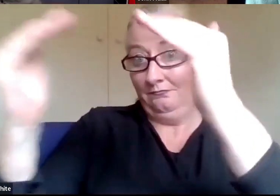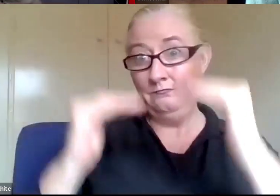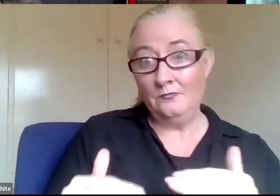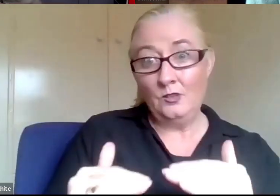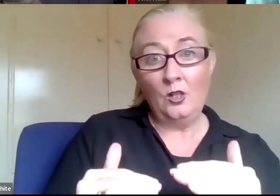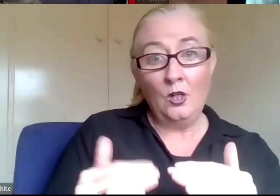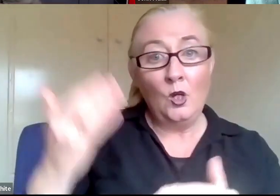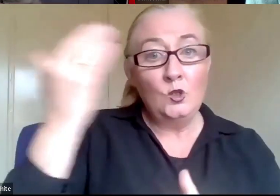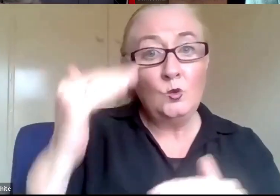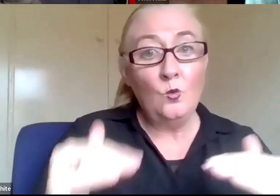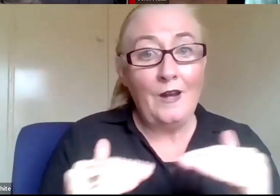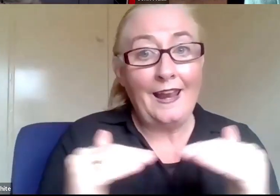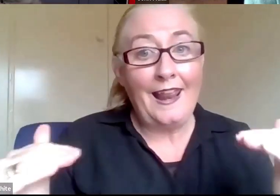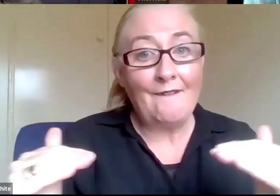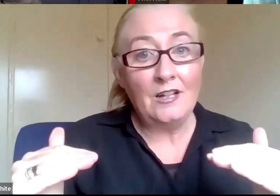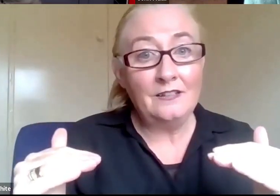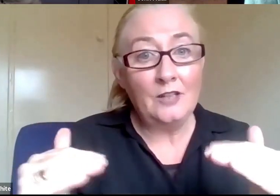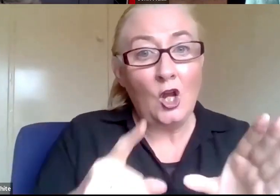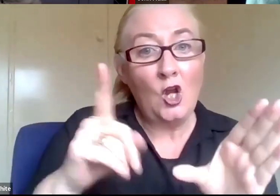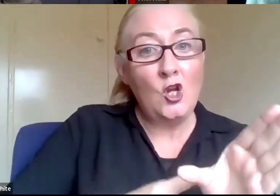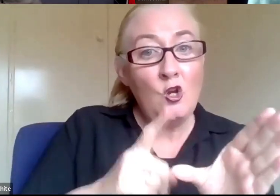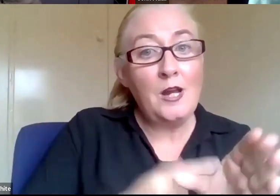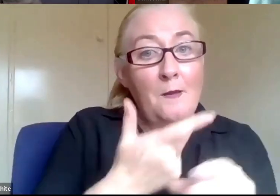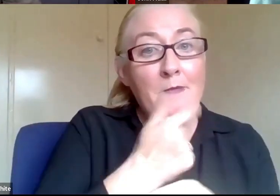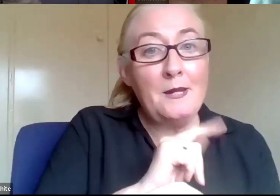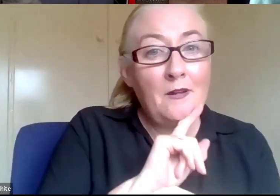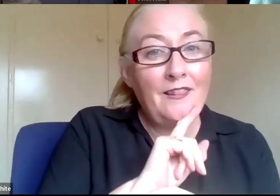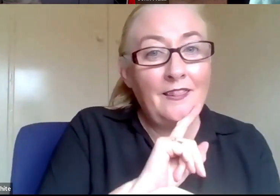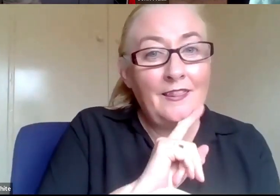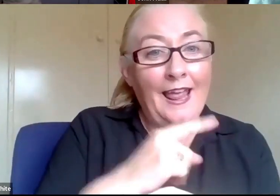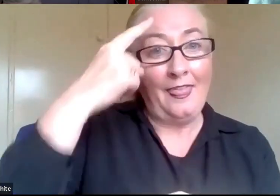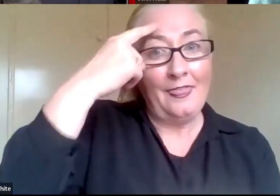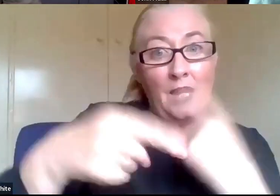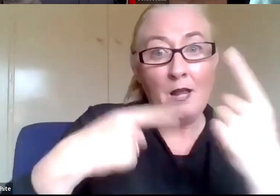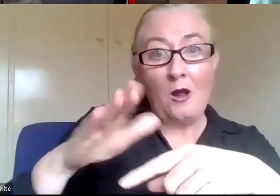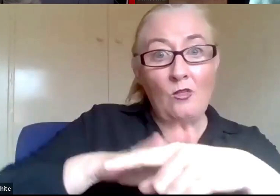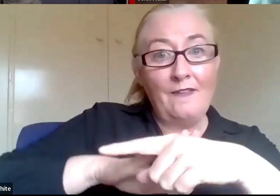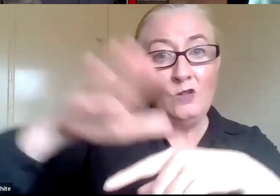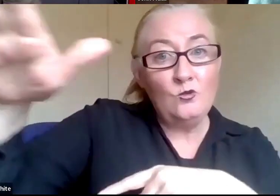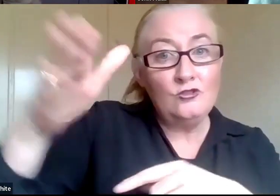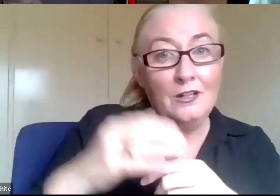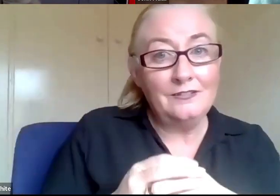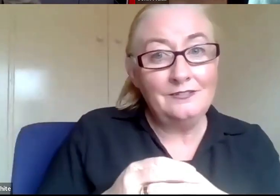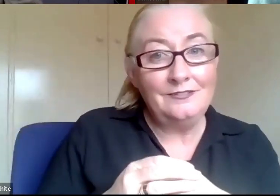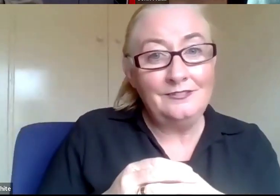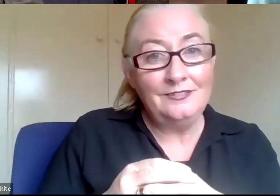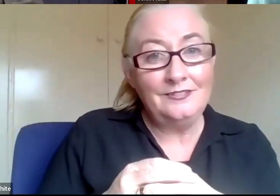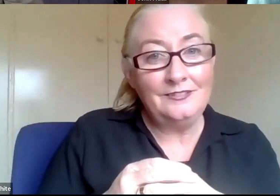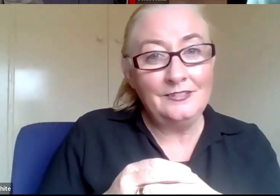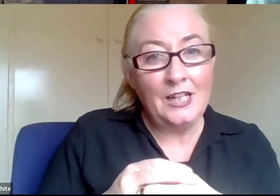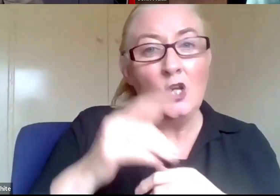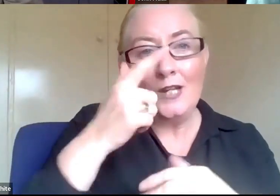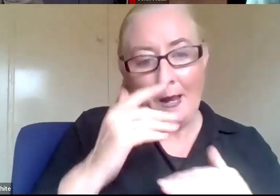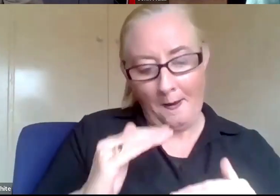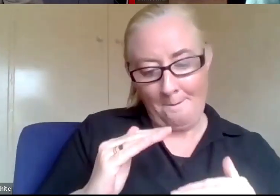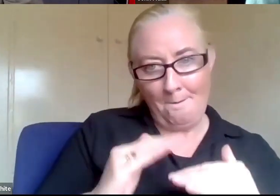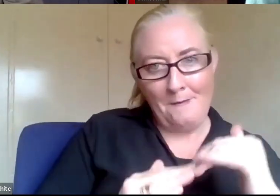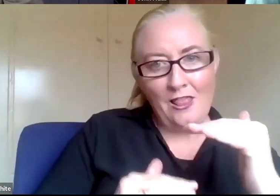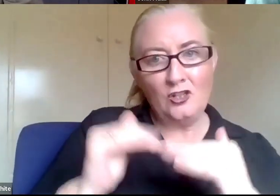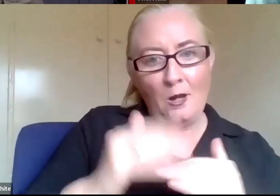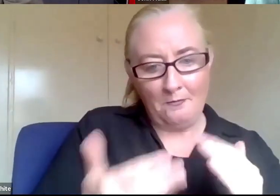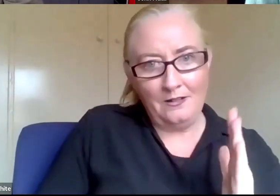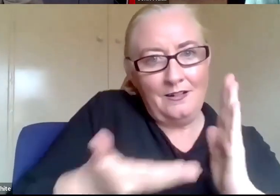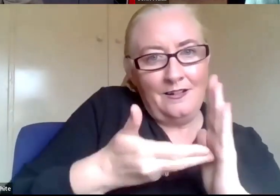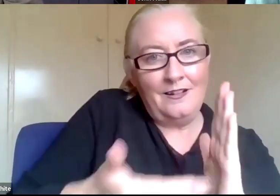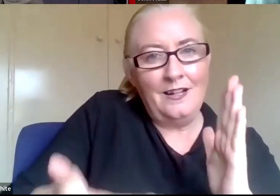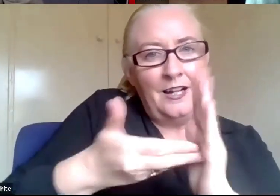time goes by. Now, I've talked quite a lot, and I hope 1 or 2 things have stirred